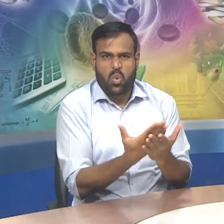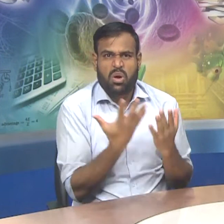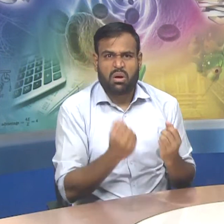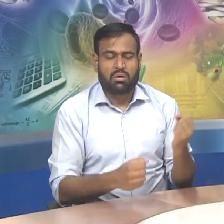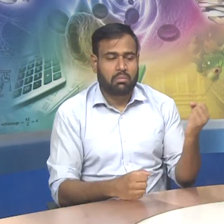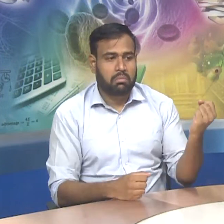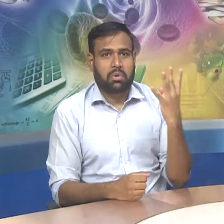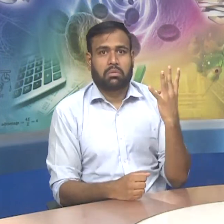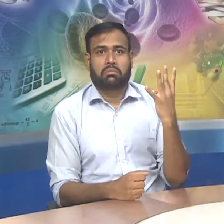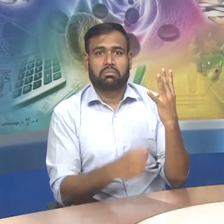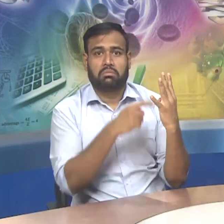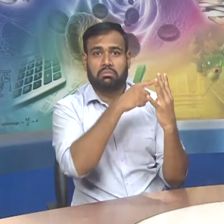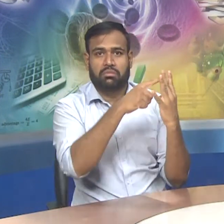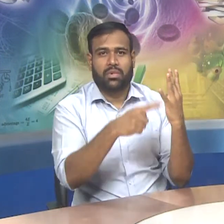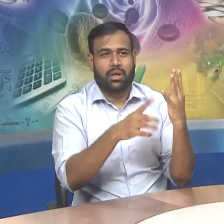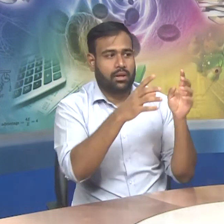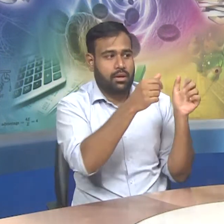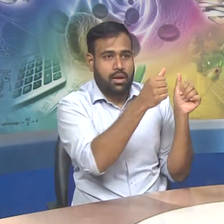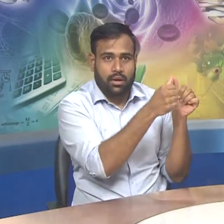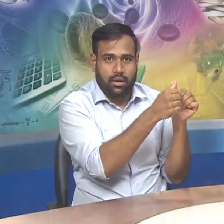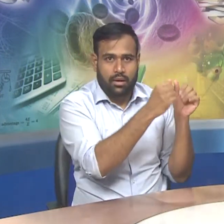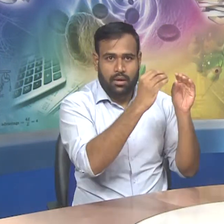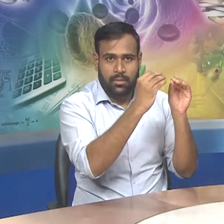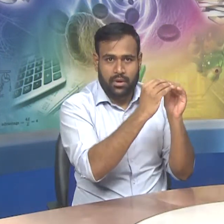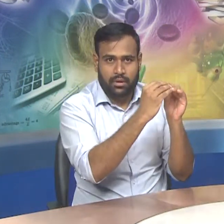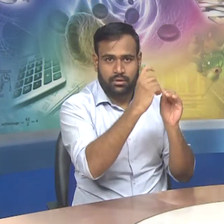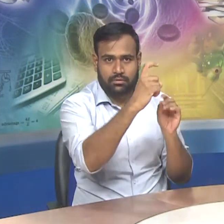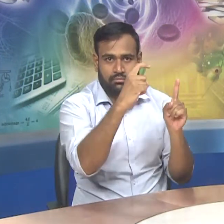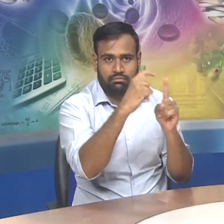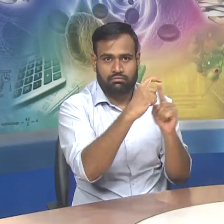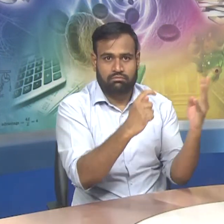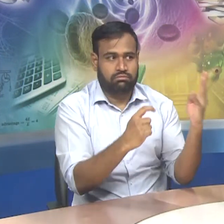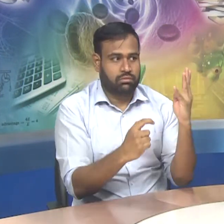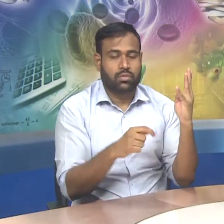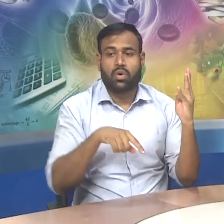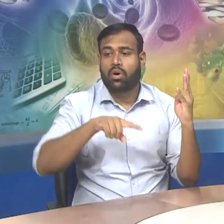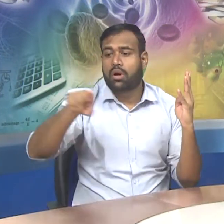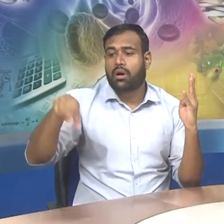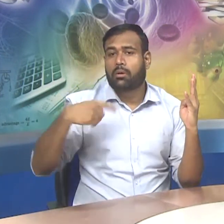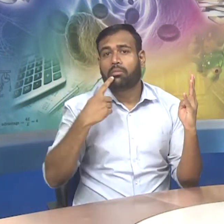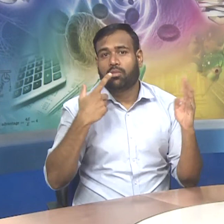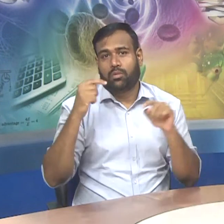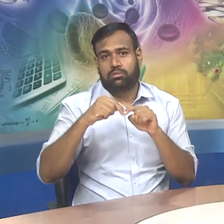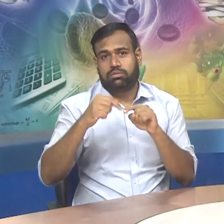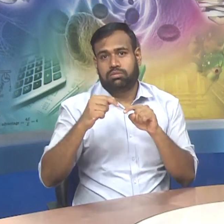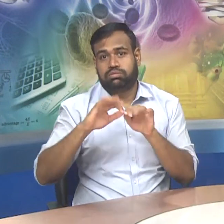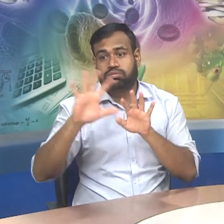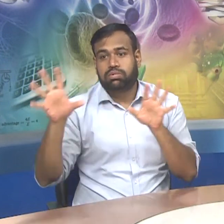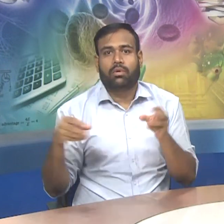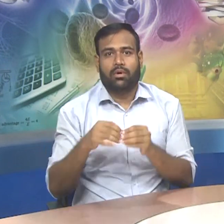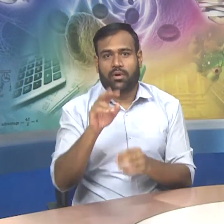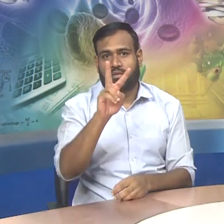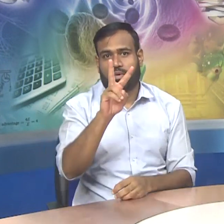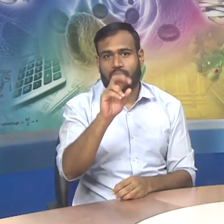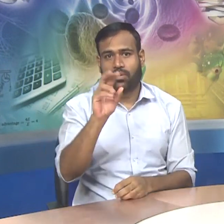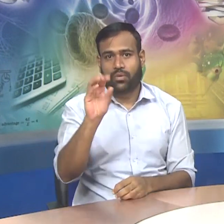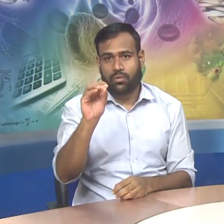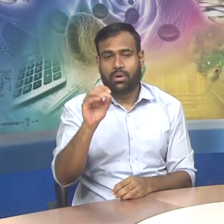are 4 candidates who has applied. Let's their name be A, B, C and D.